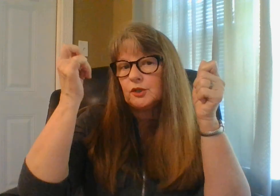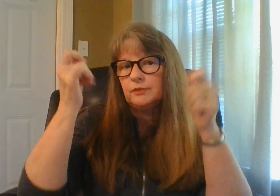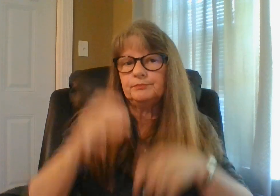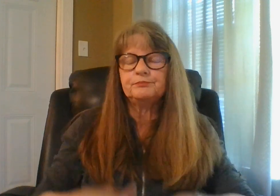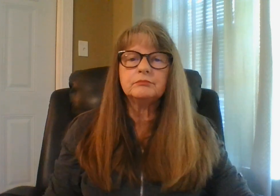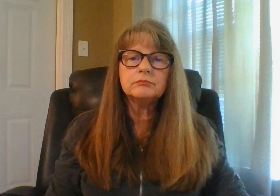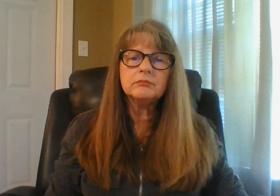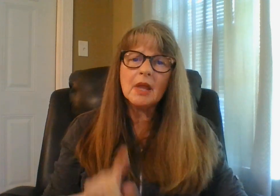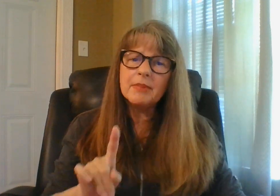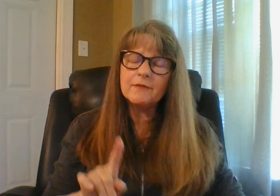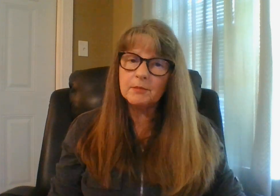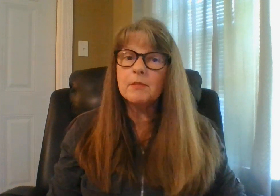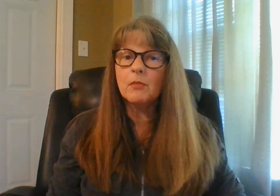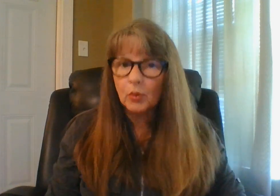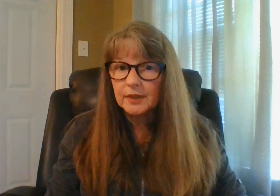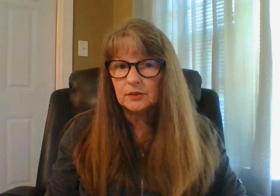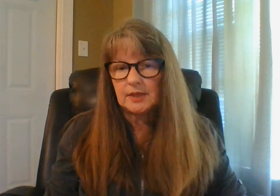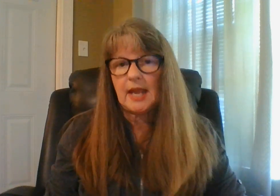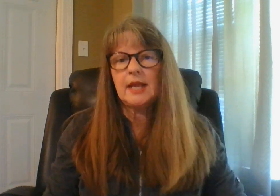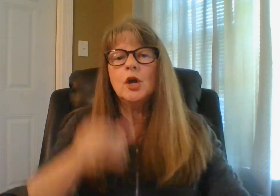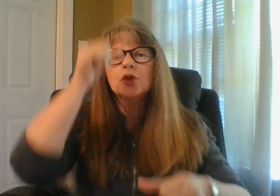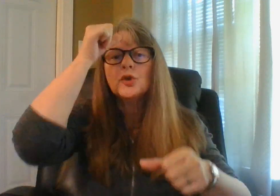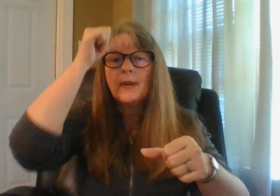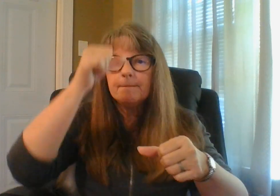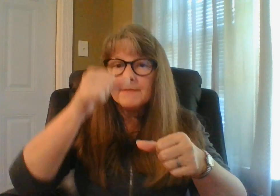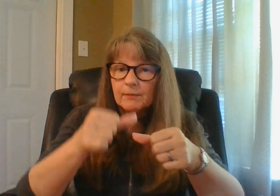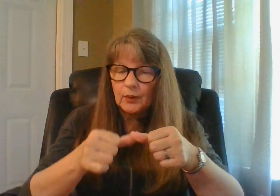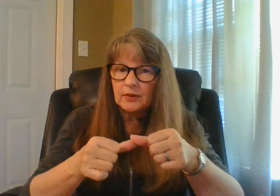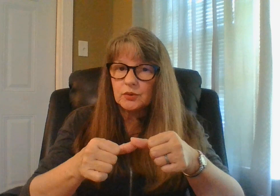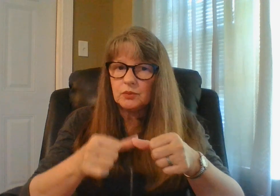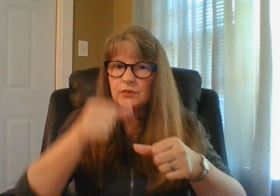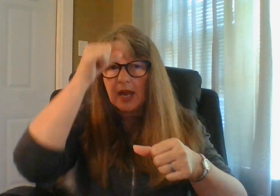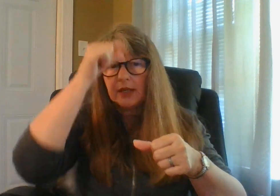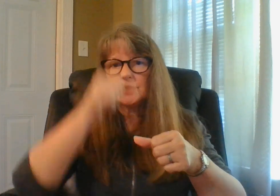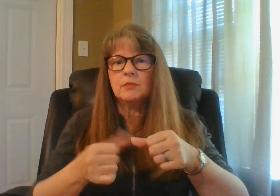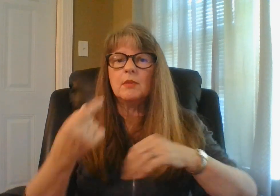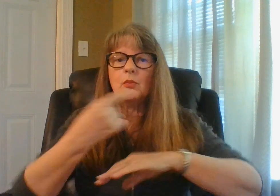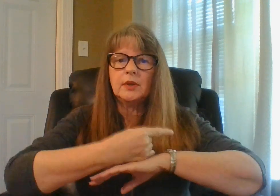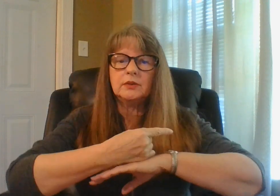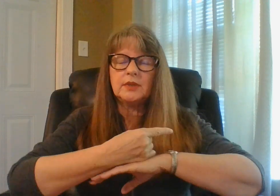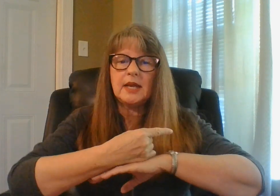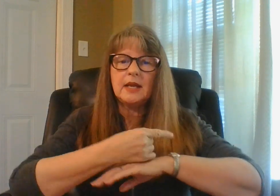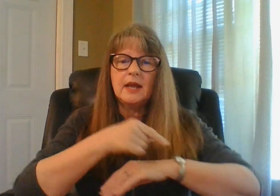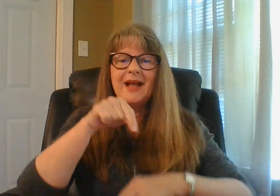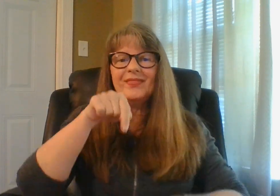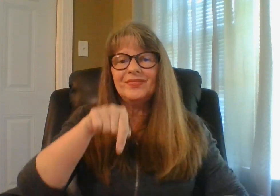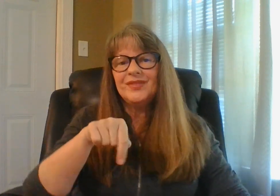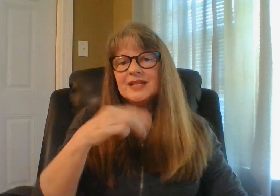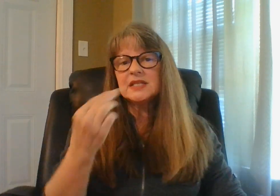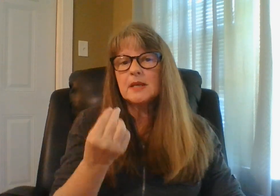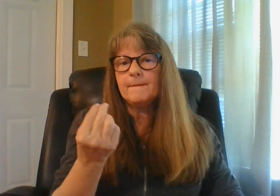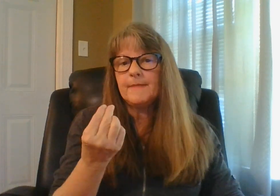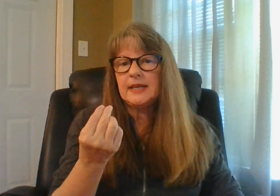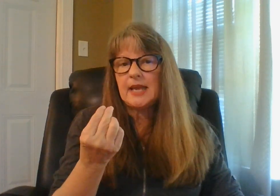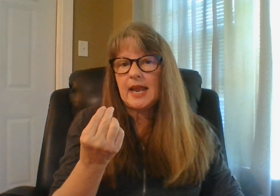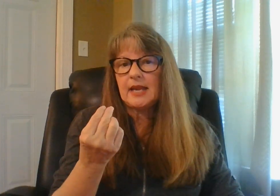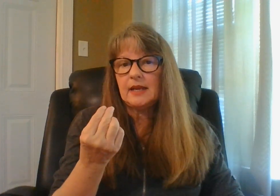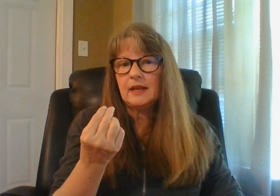celebration. But for Memorial Day, you're remembering those who died. So Memorial Day. This Monday,